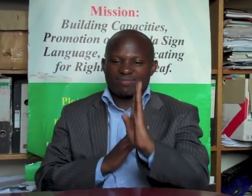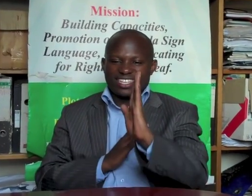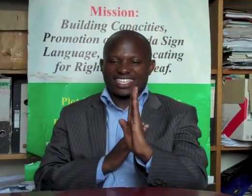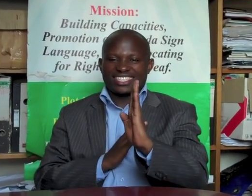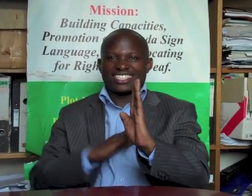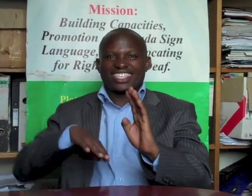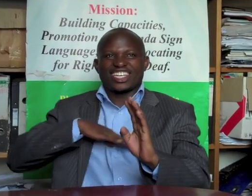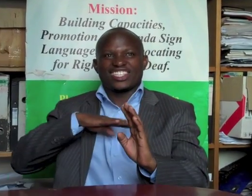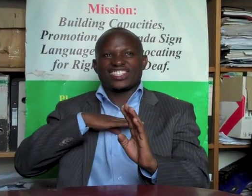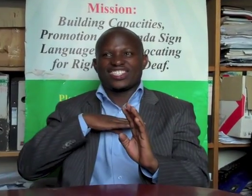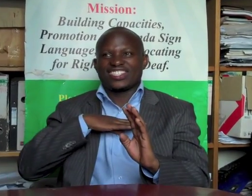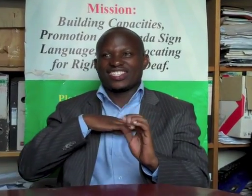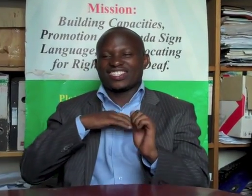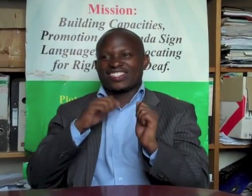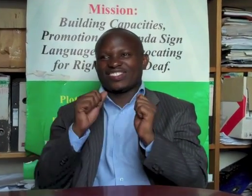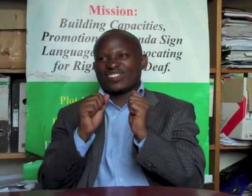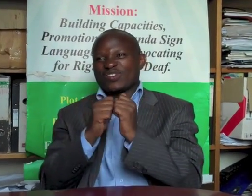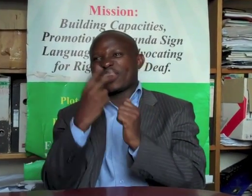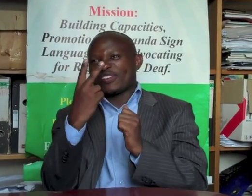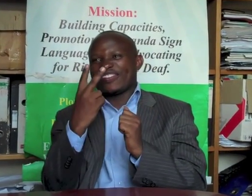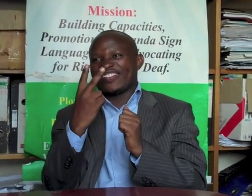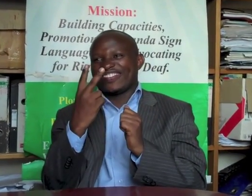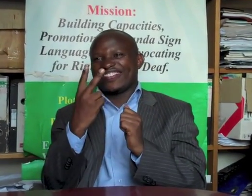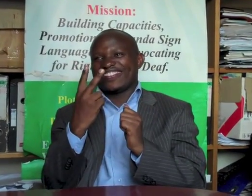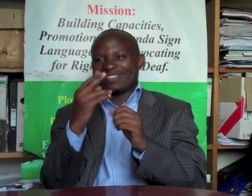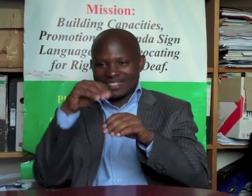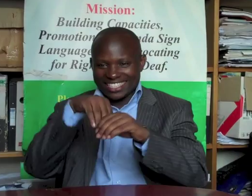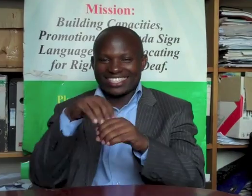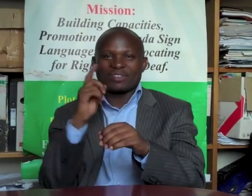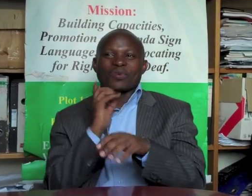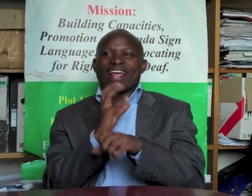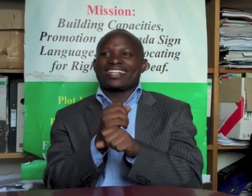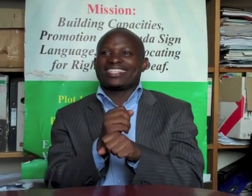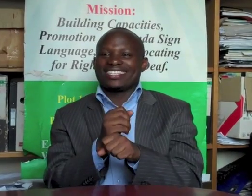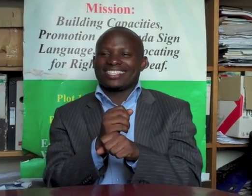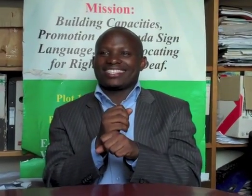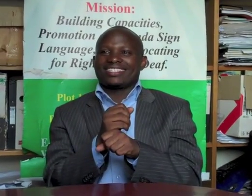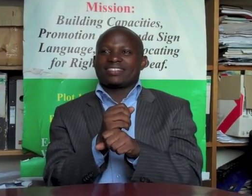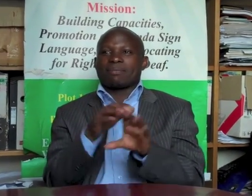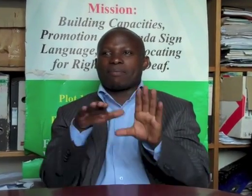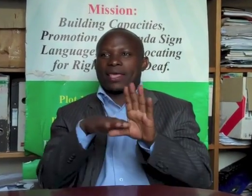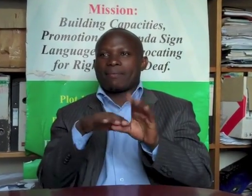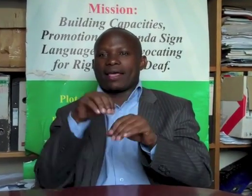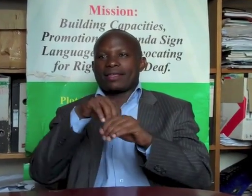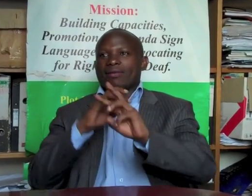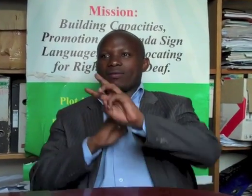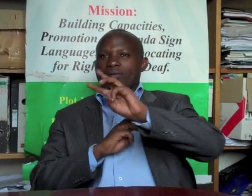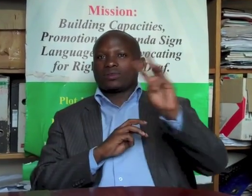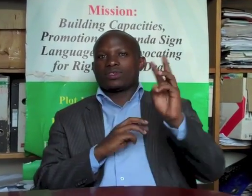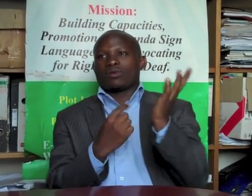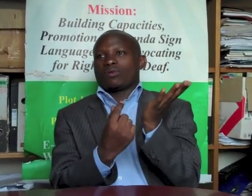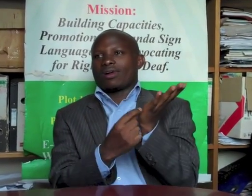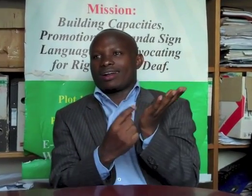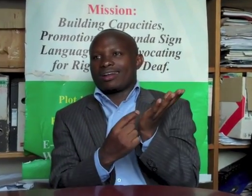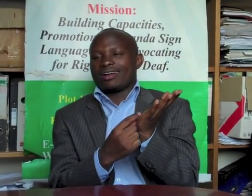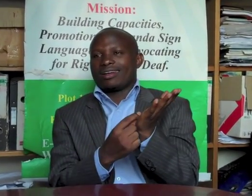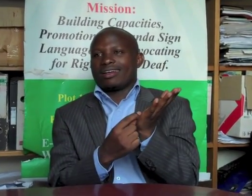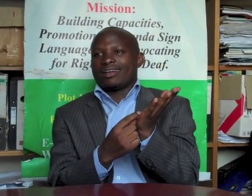member when I was young, at the age of 12. That is when I joined UNAD. And I was a